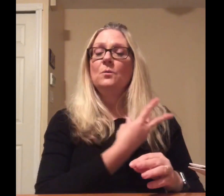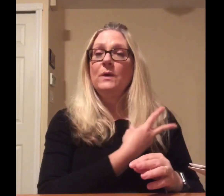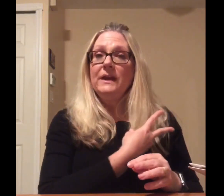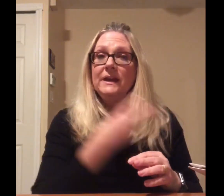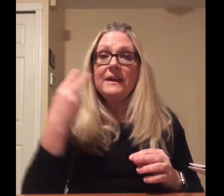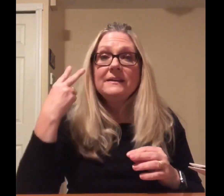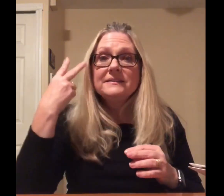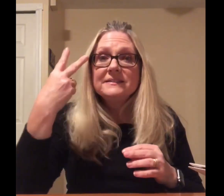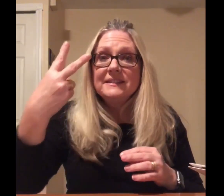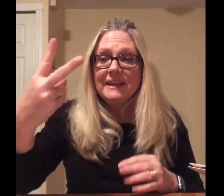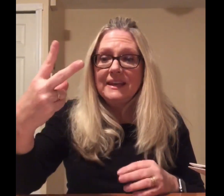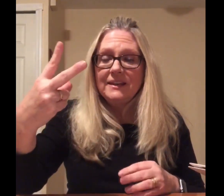We see